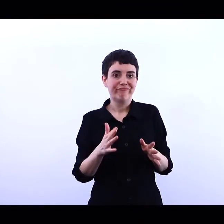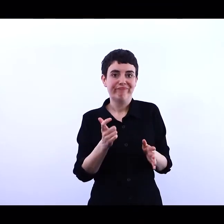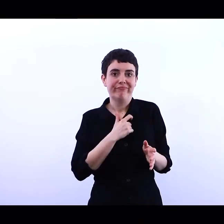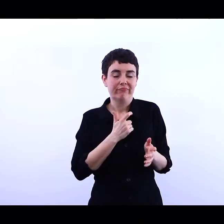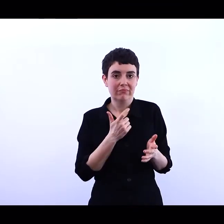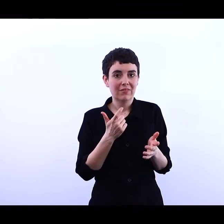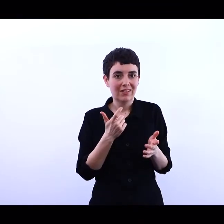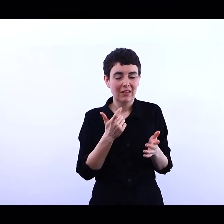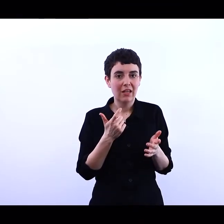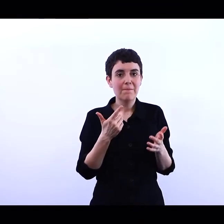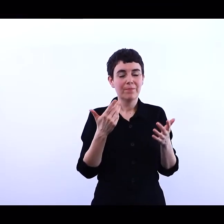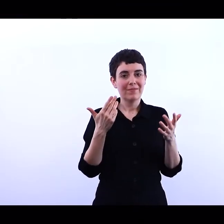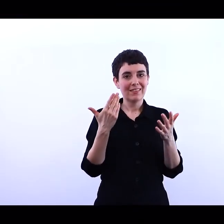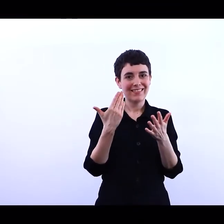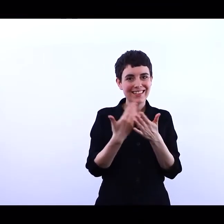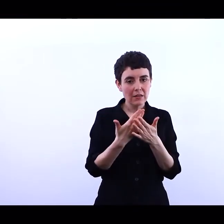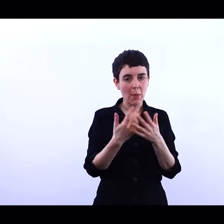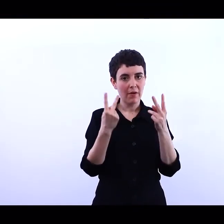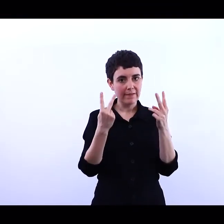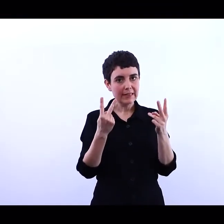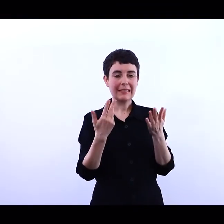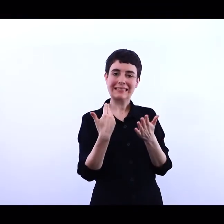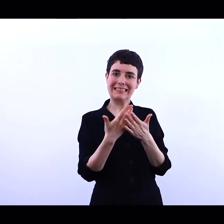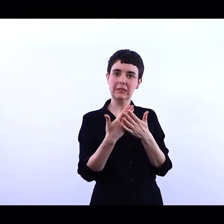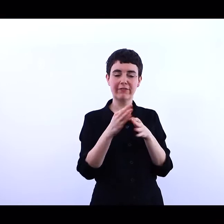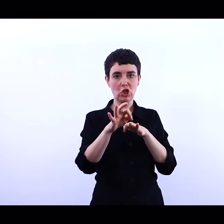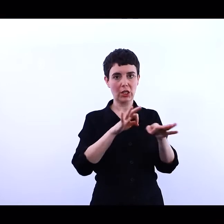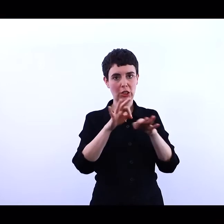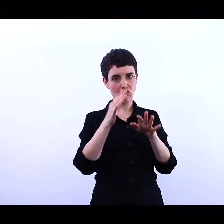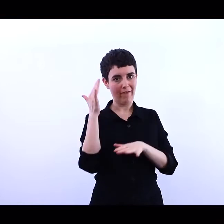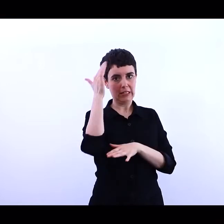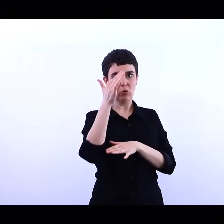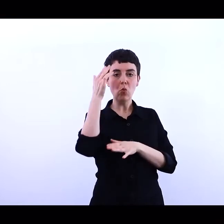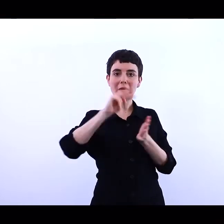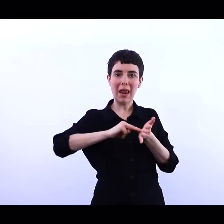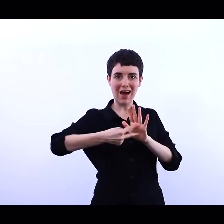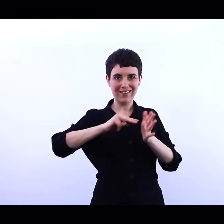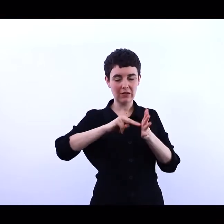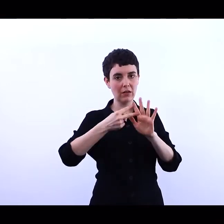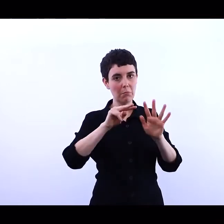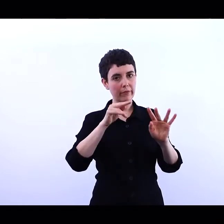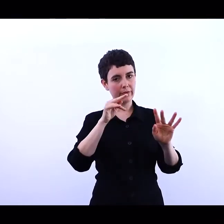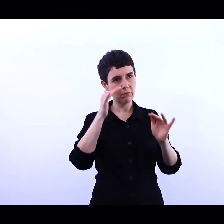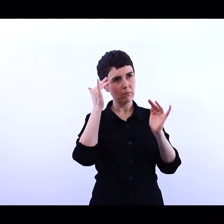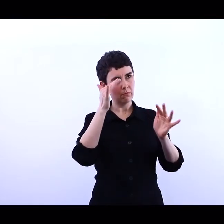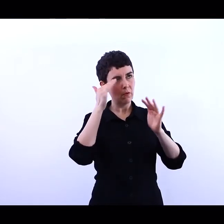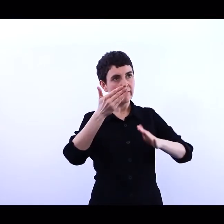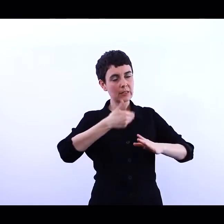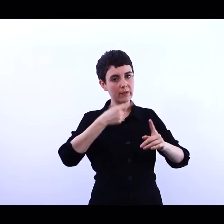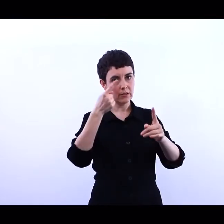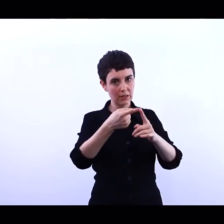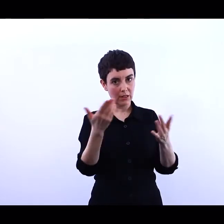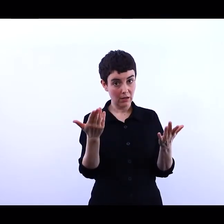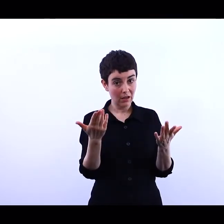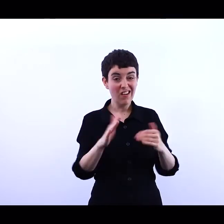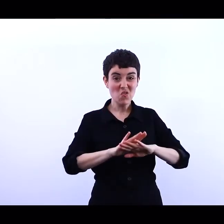adequately understood or reflected in those strategic visions, there's a considerable challenge left on individual teams